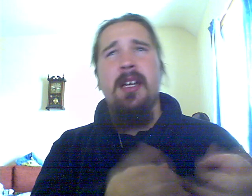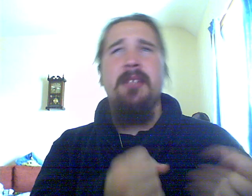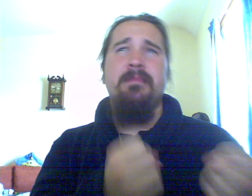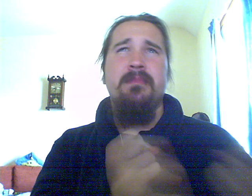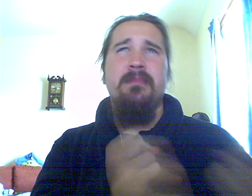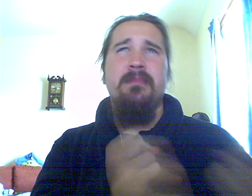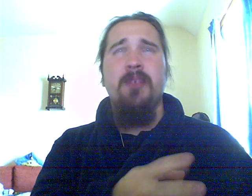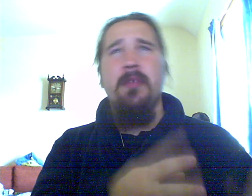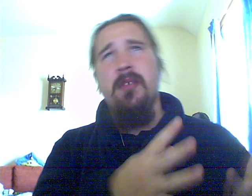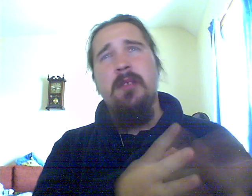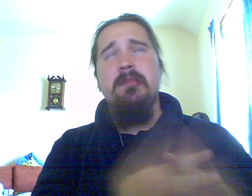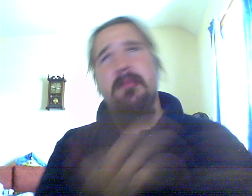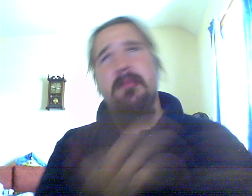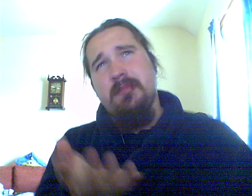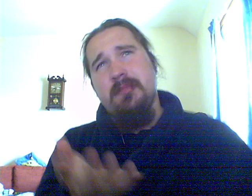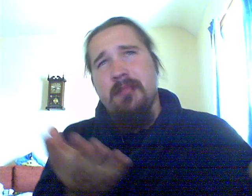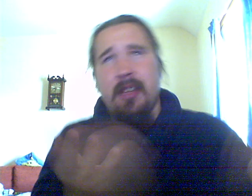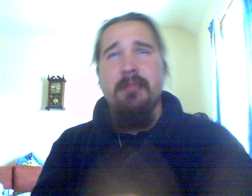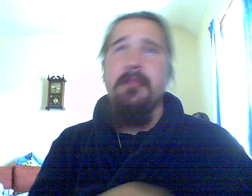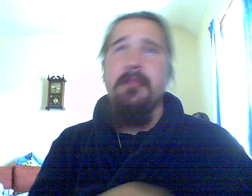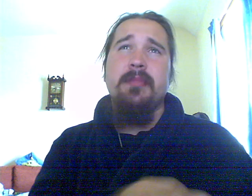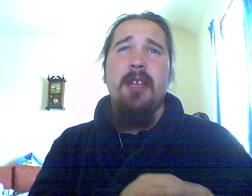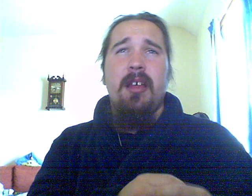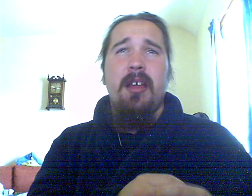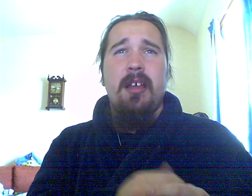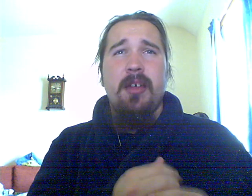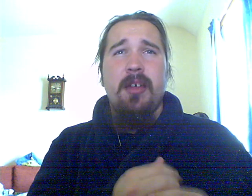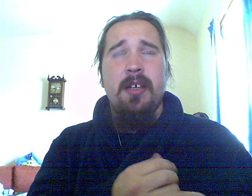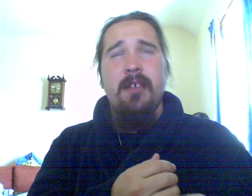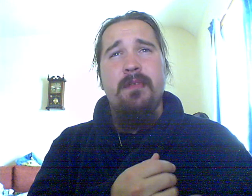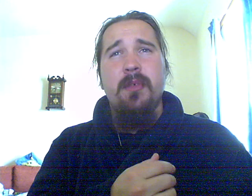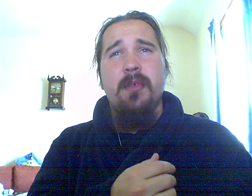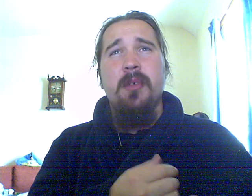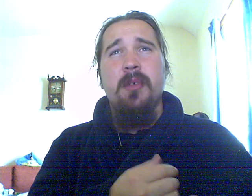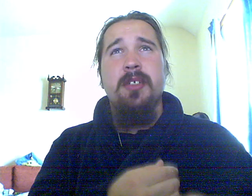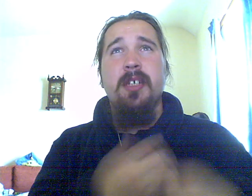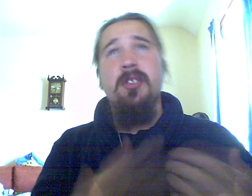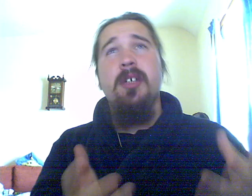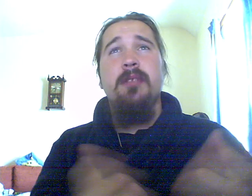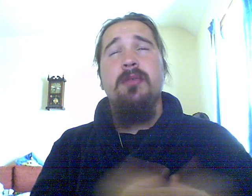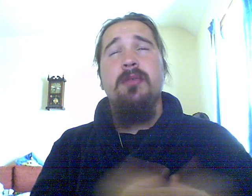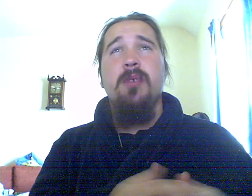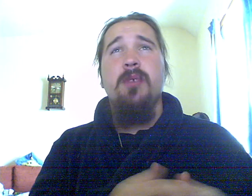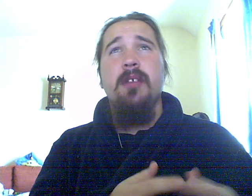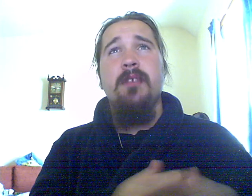bad. Room for improvement. Yeah. Anyway, if you want to watch it, enjoy. It's quite a good film